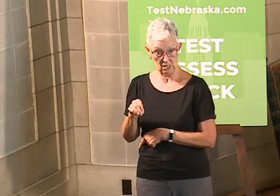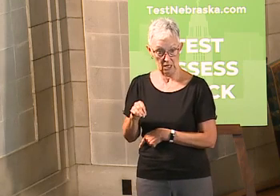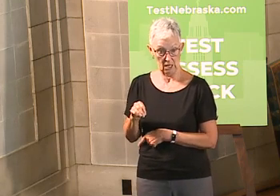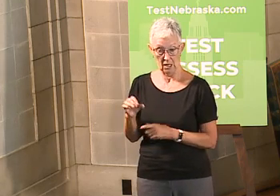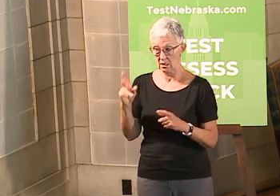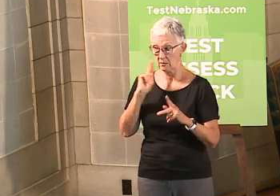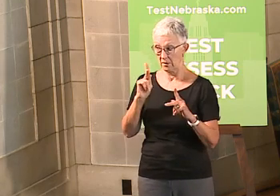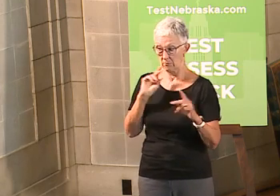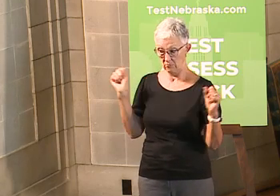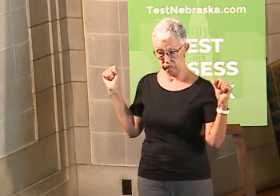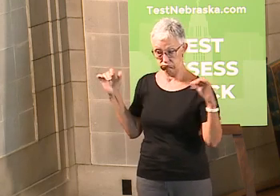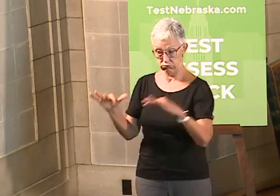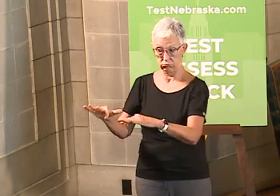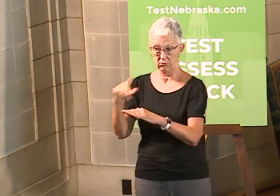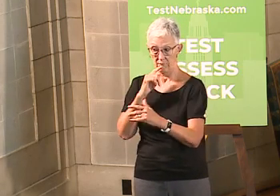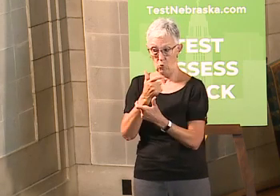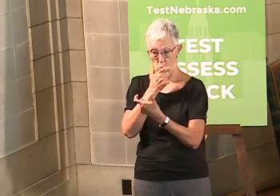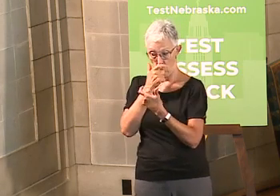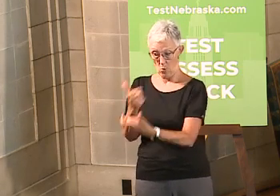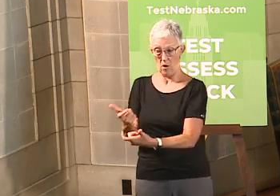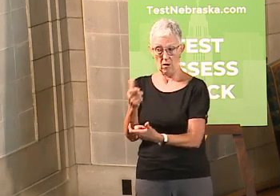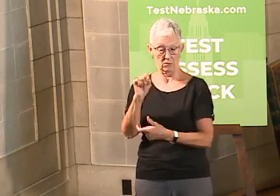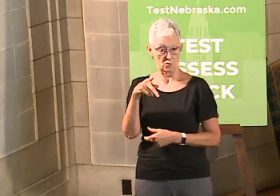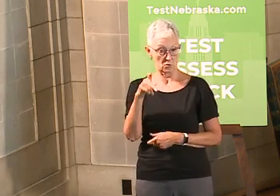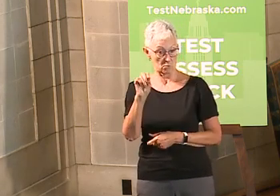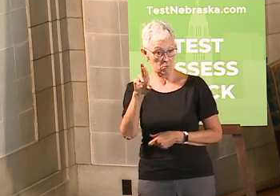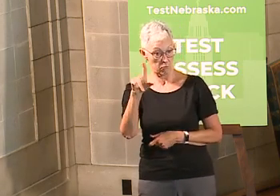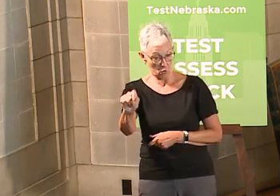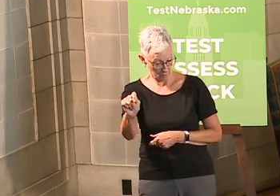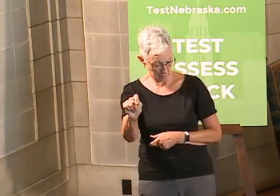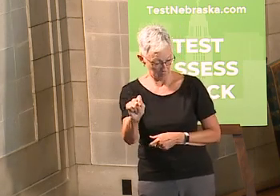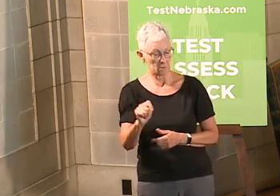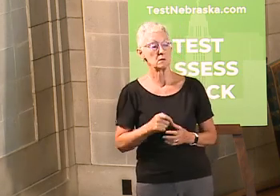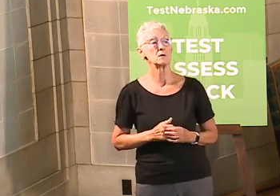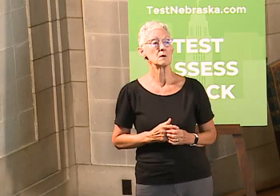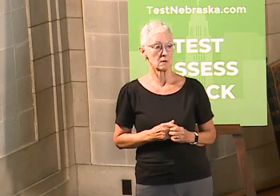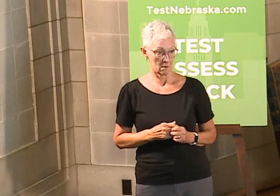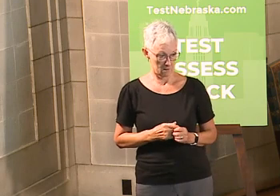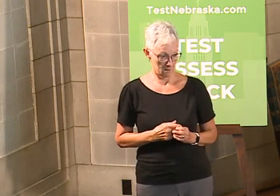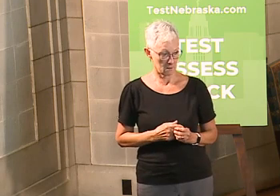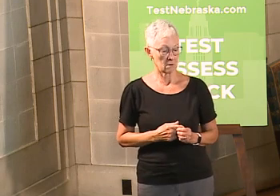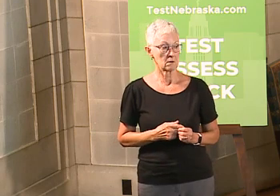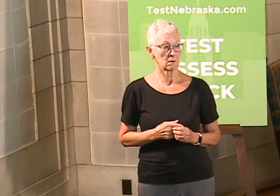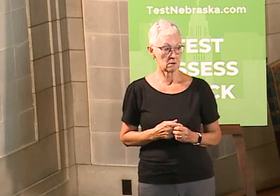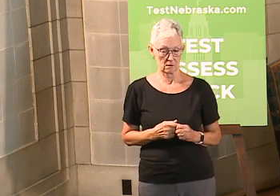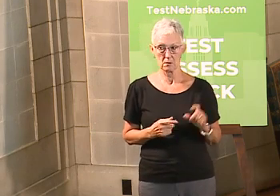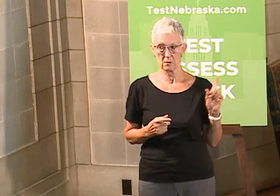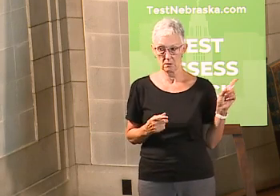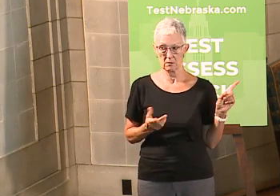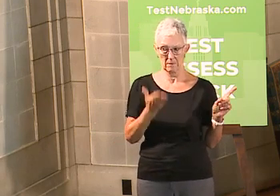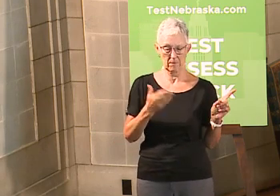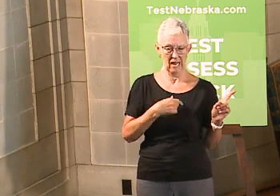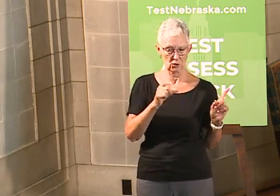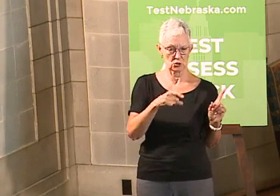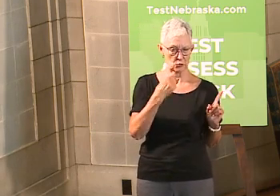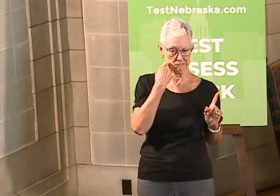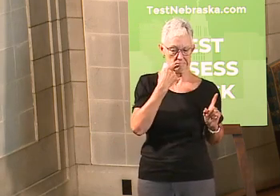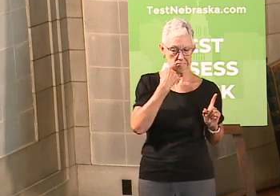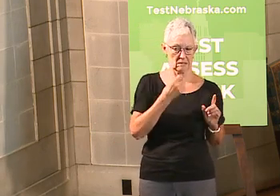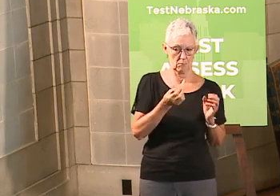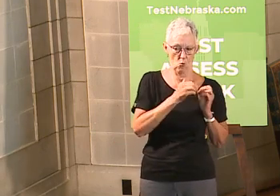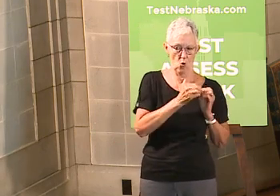WWT, Emily wants to know, with the state moving into phase 4 and outdoor venues, so I should have explained that a little bit. With regard to